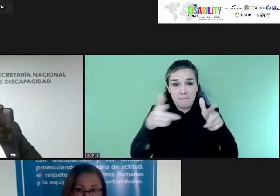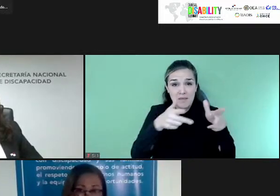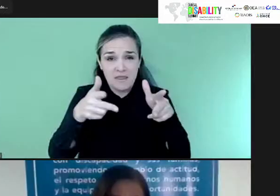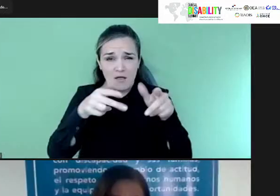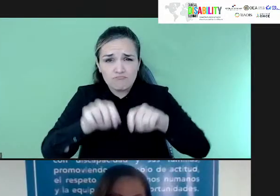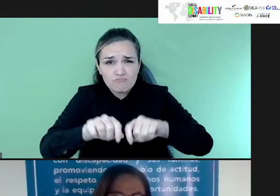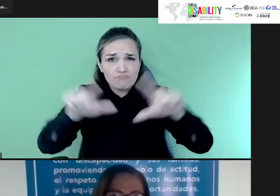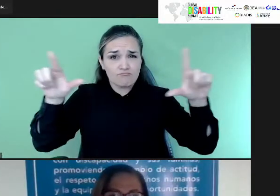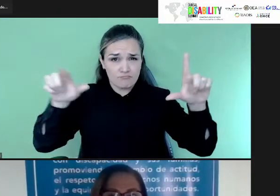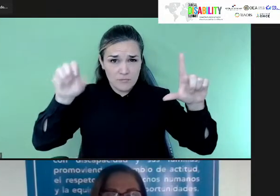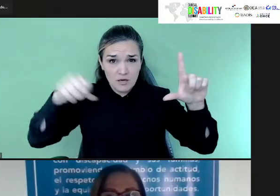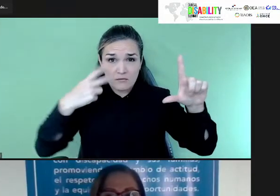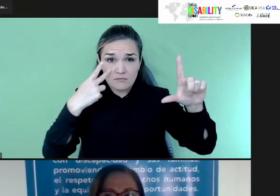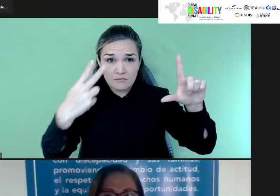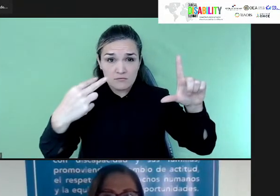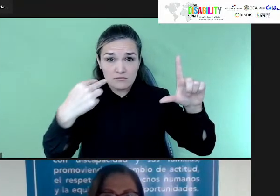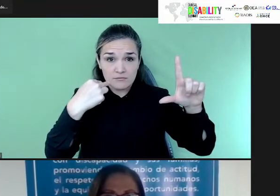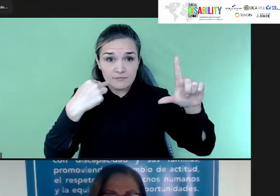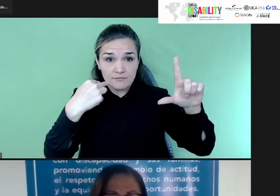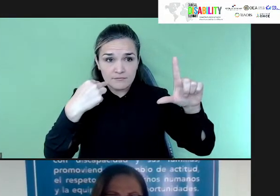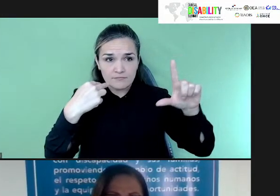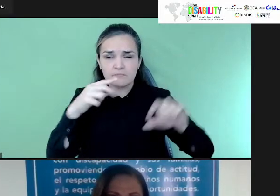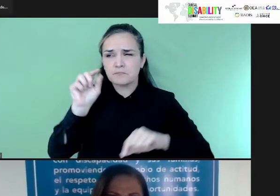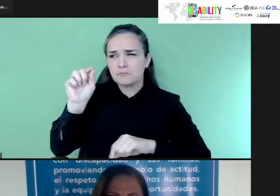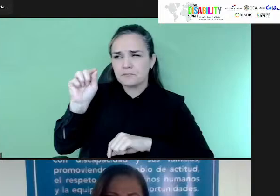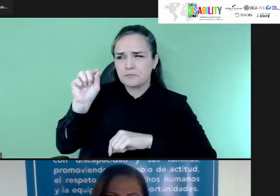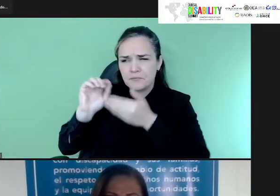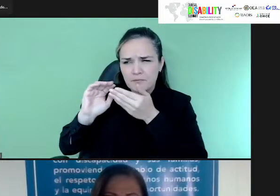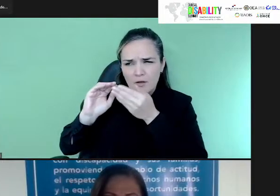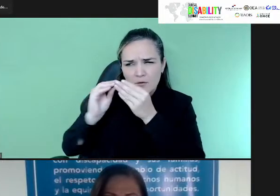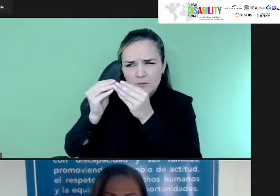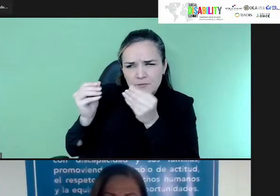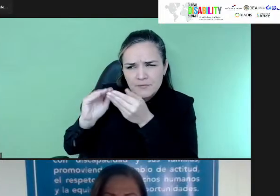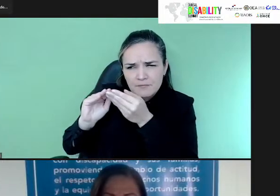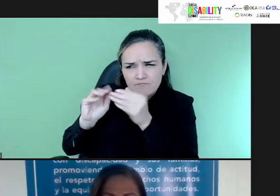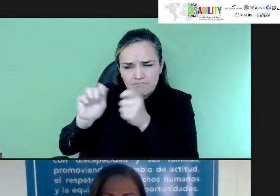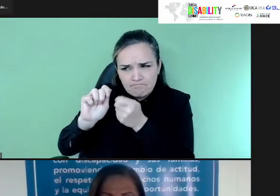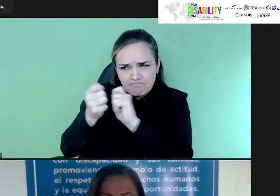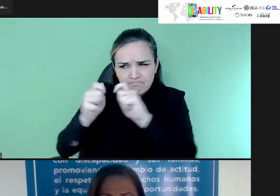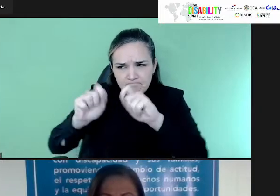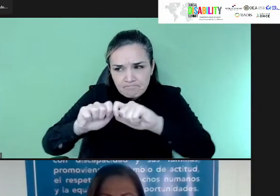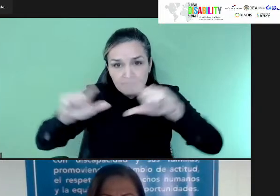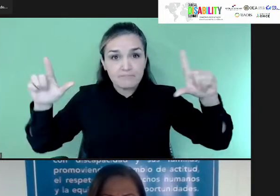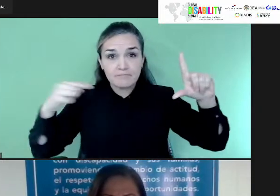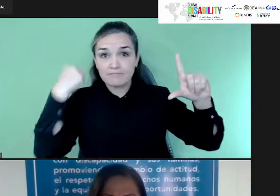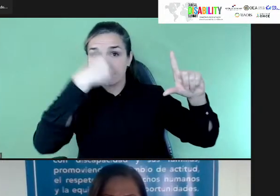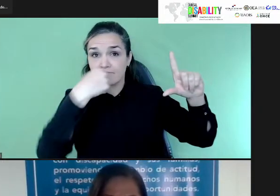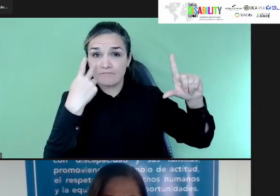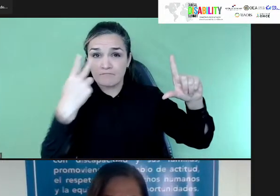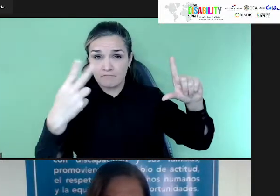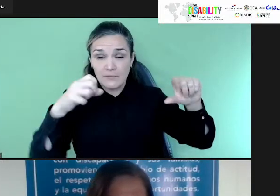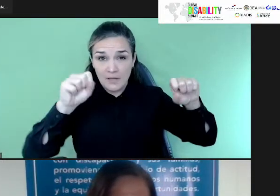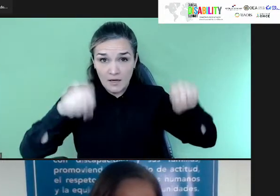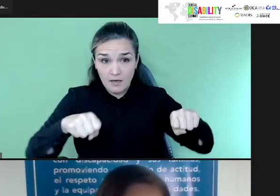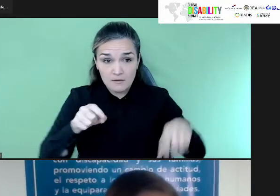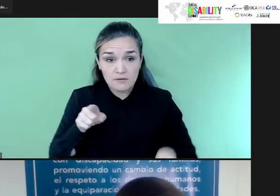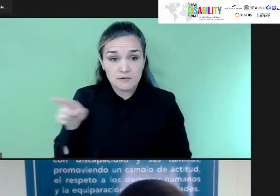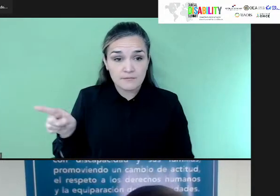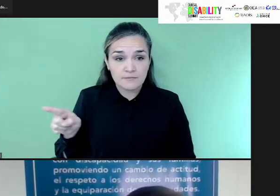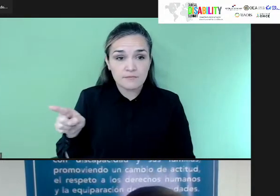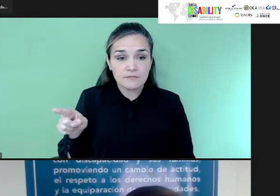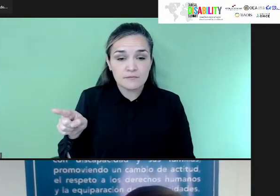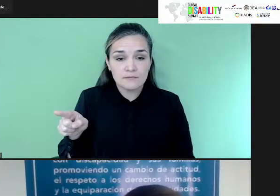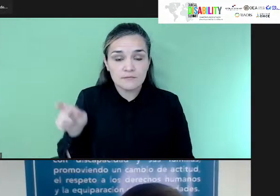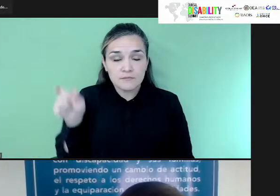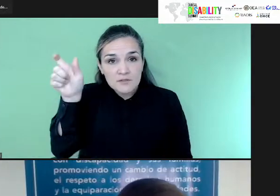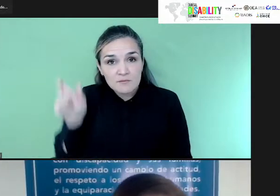we will do so nutty just give me a moment silly can you please help us to